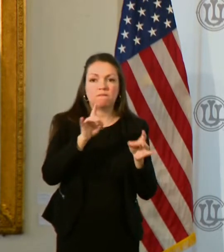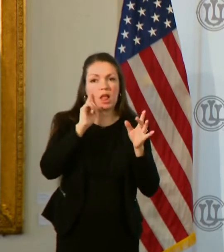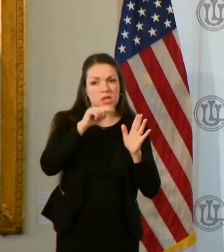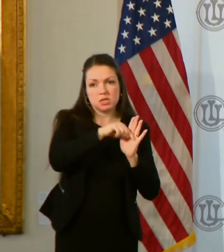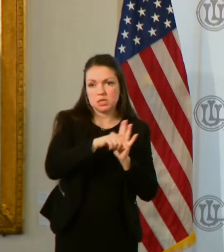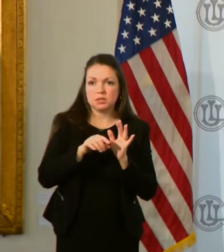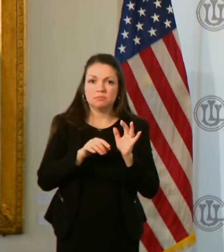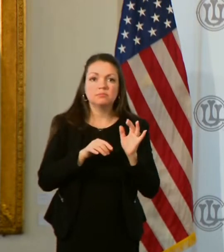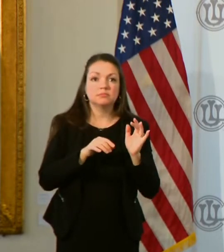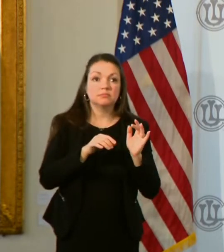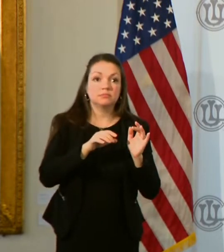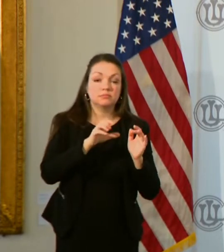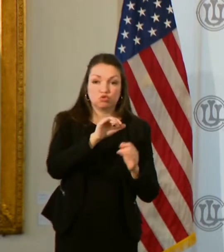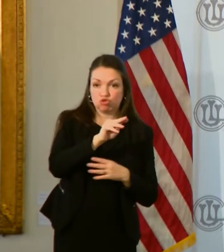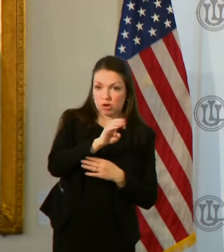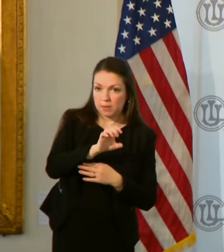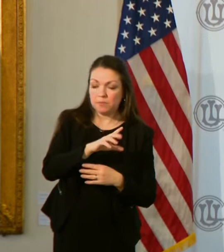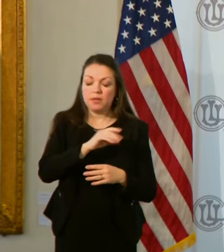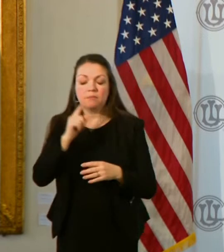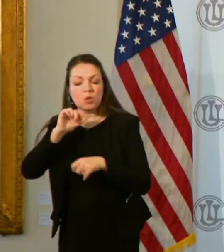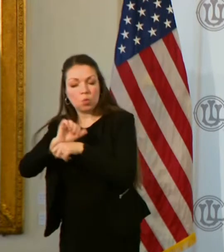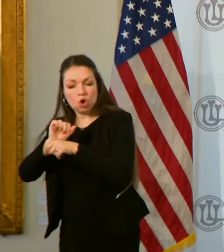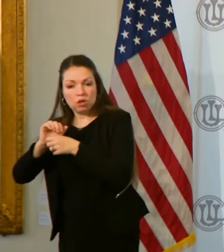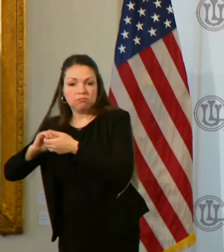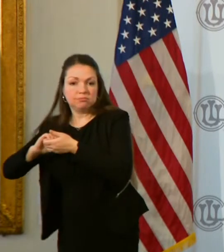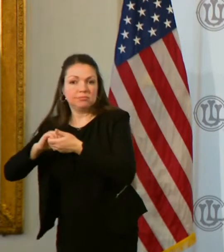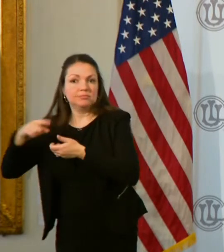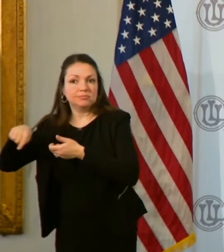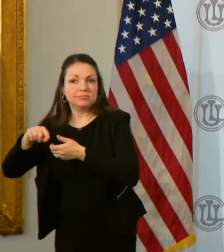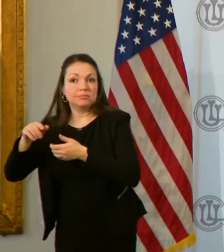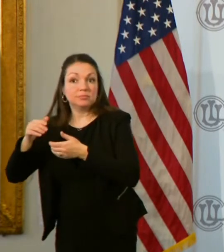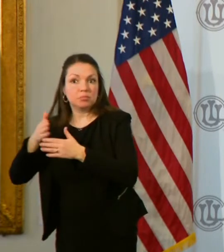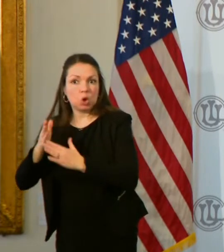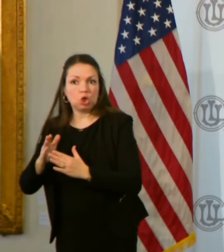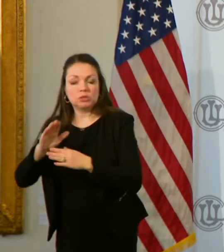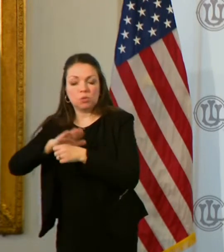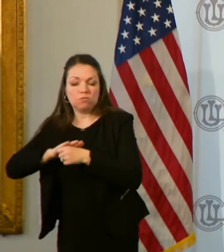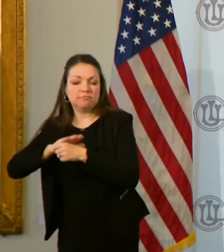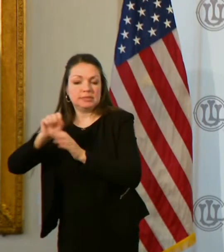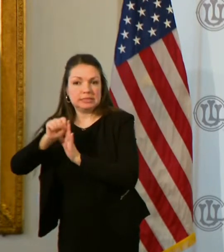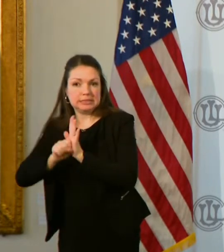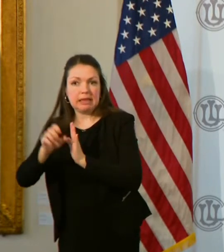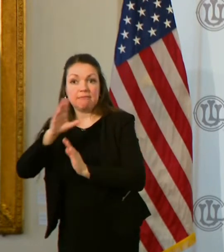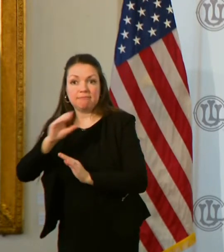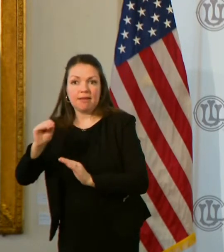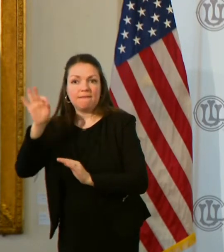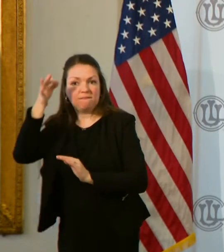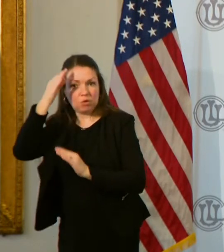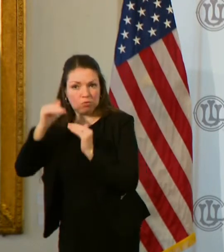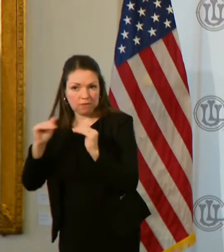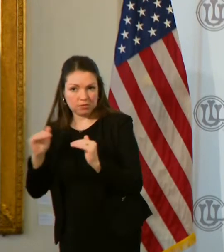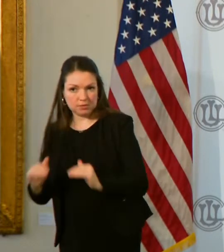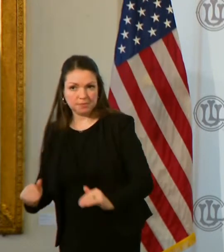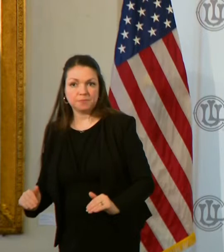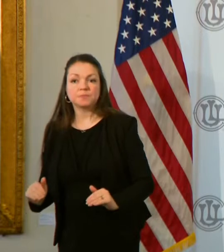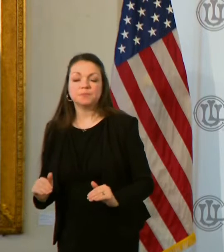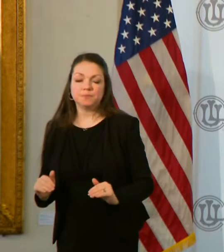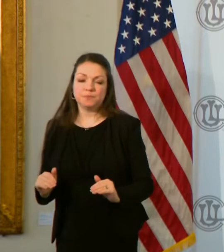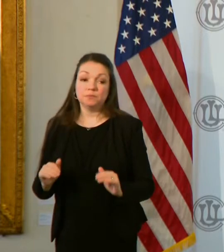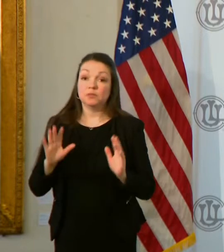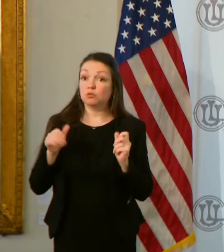collaboratively with enforcement partners at the local, state, and federal levels. The